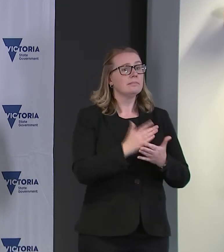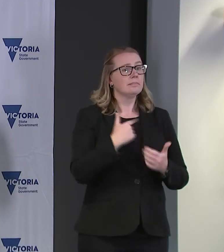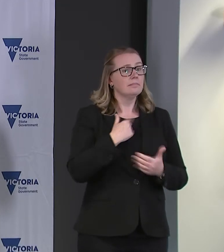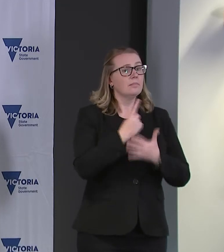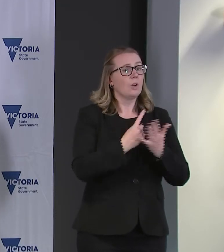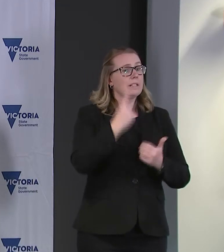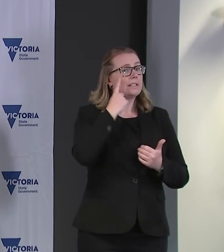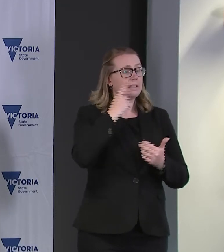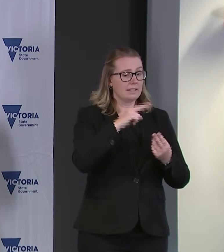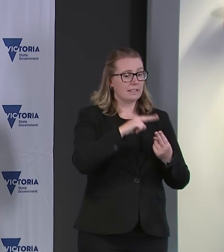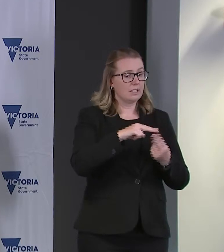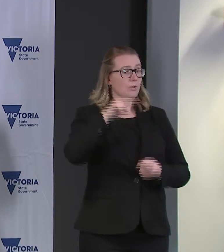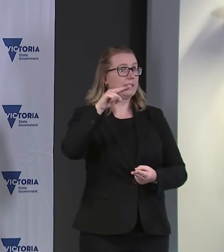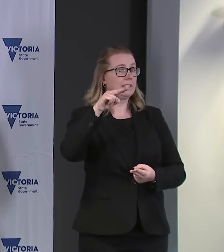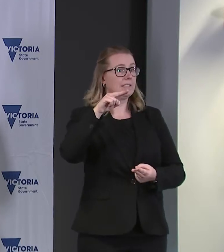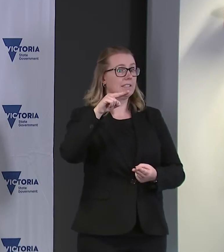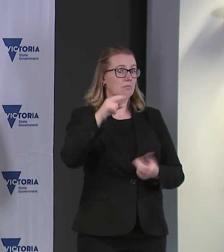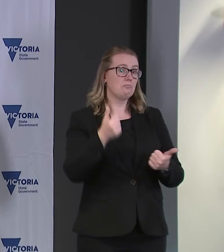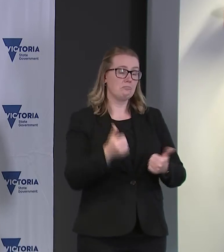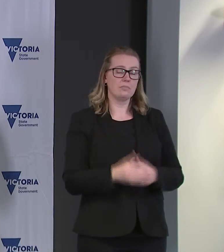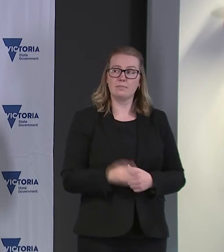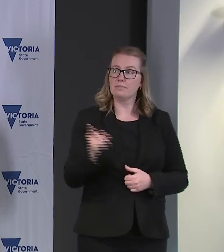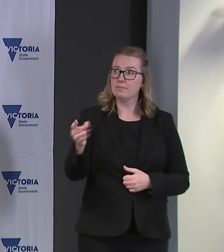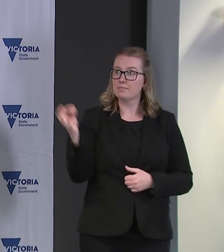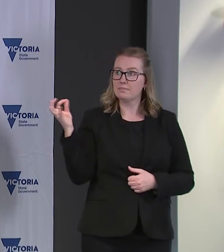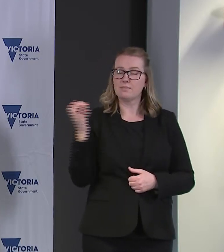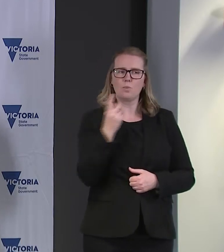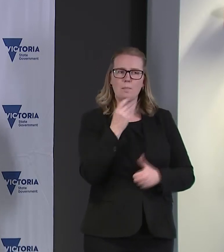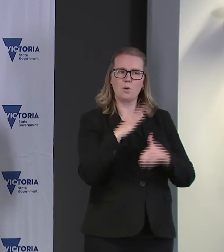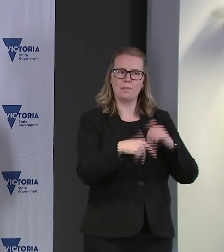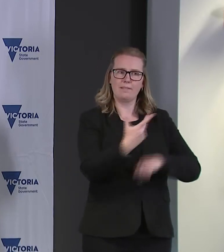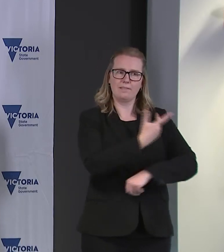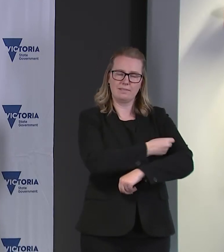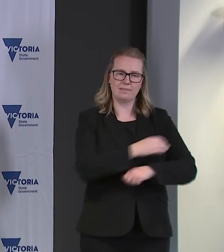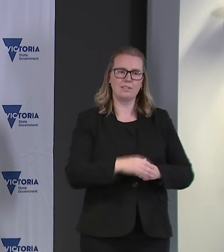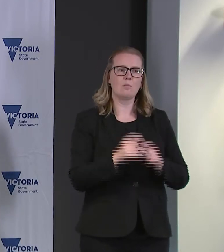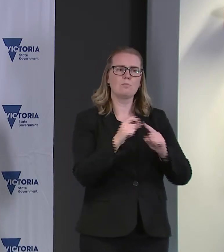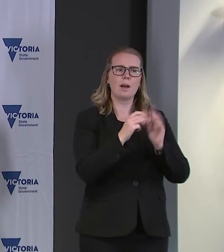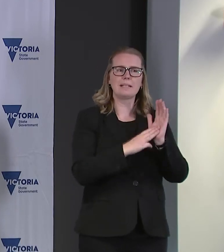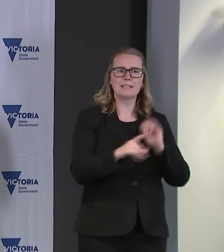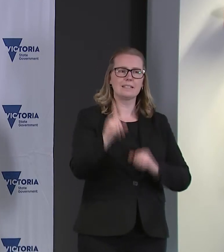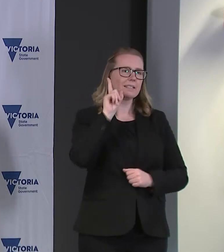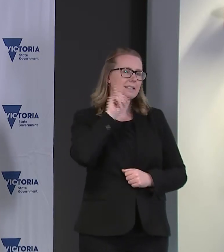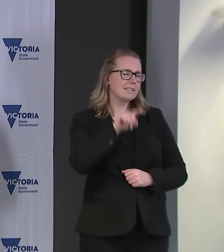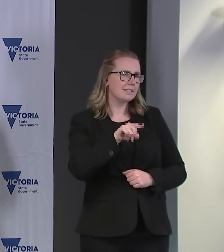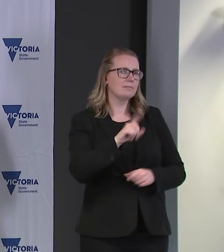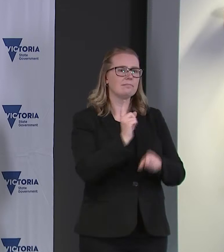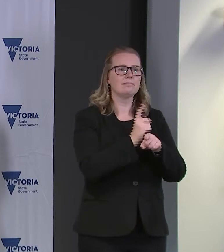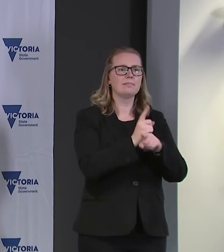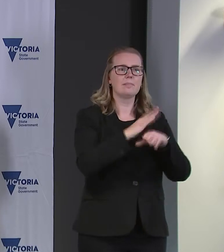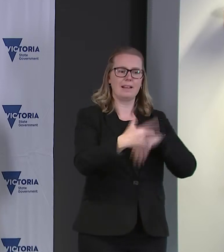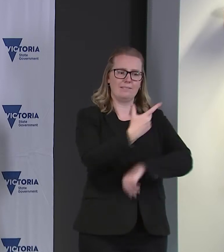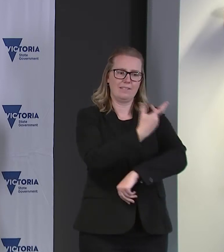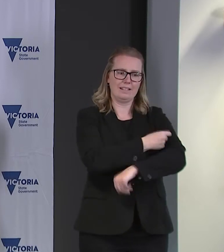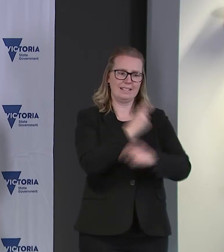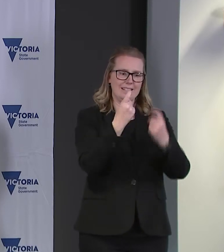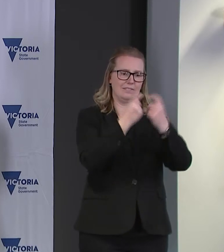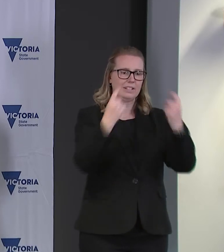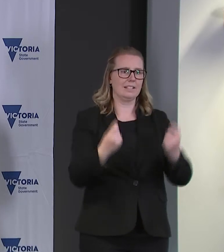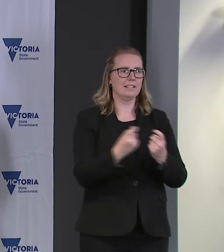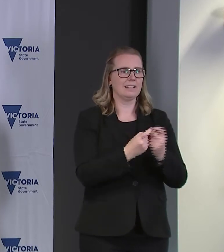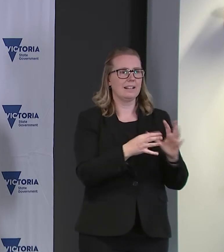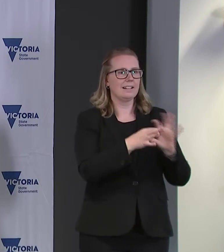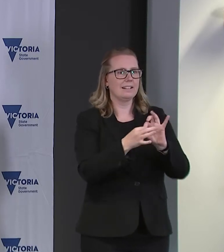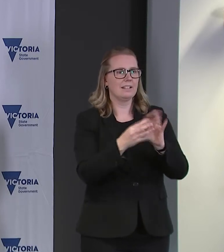increase, and I'd welcome that. Just one more on vaccines. The Prime Minister yesterday floated this idea of essentially a vaccine certificate linked to your